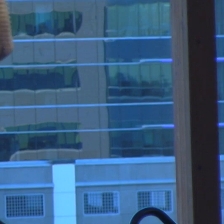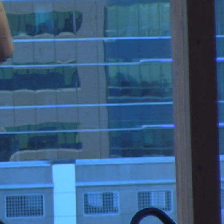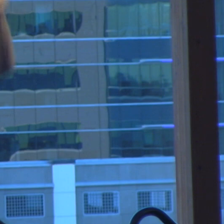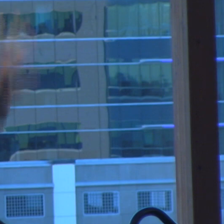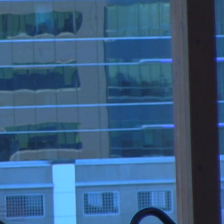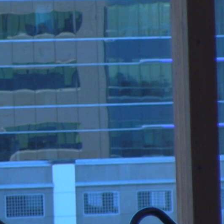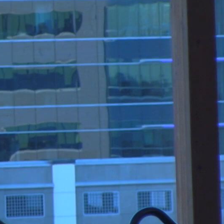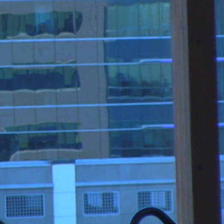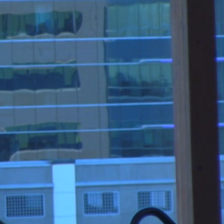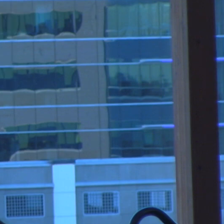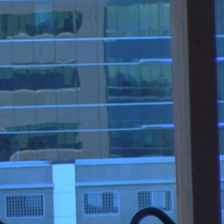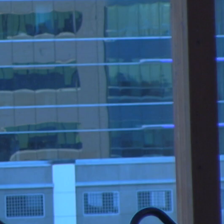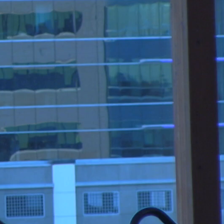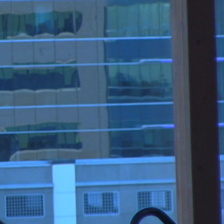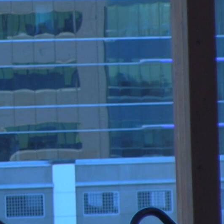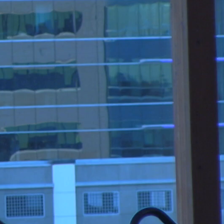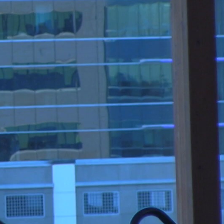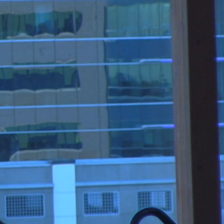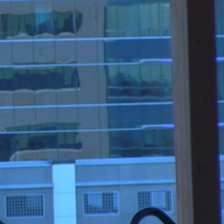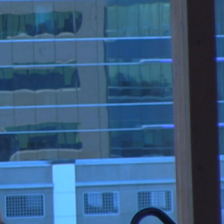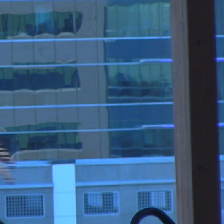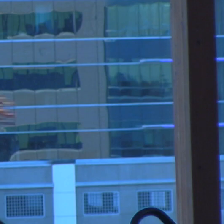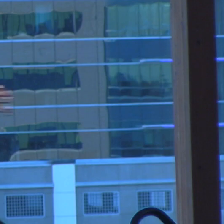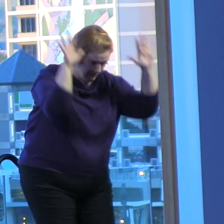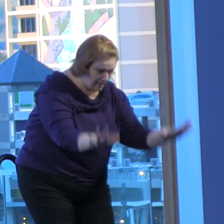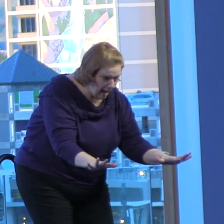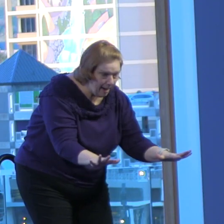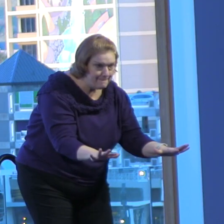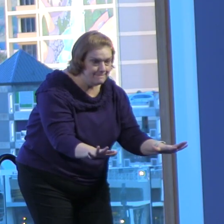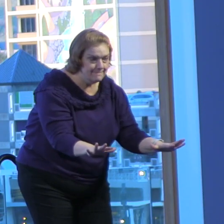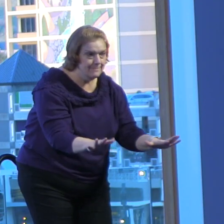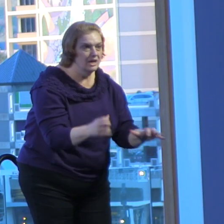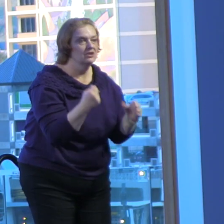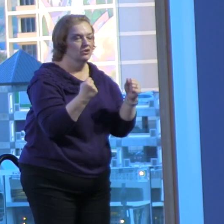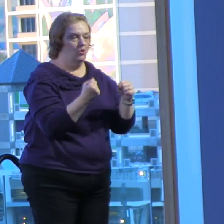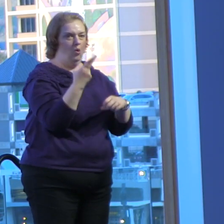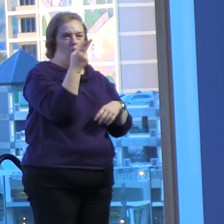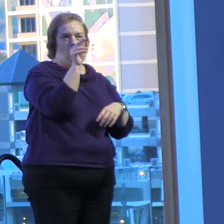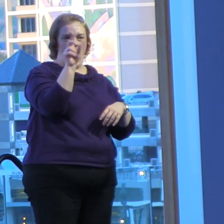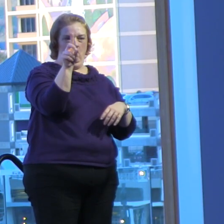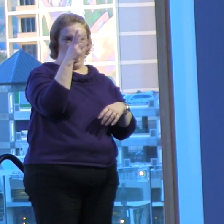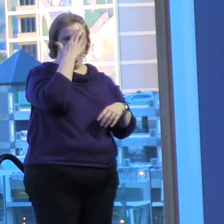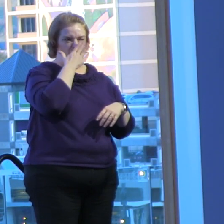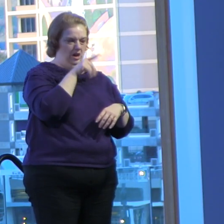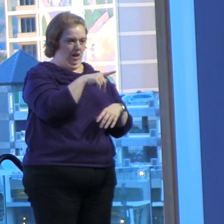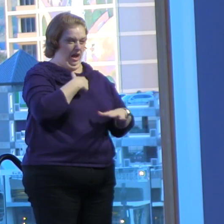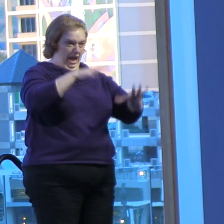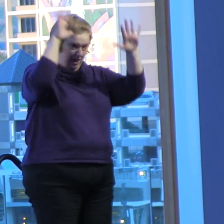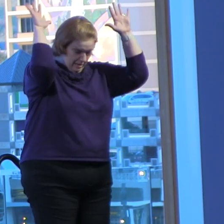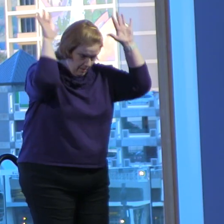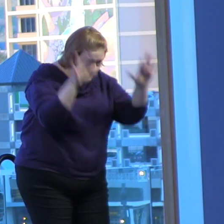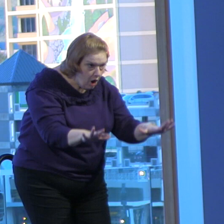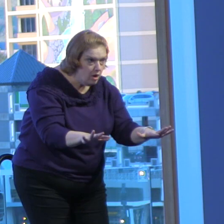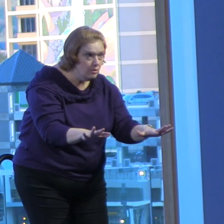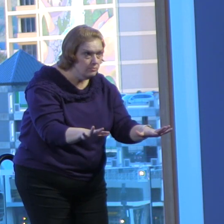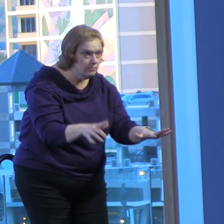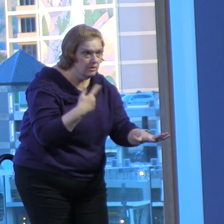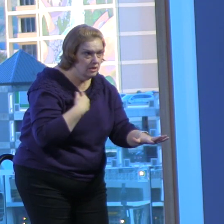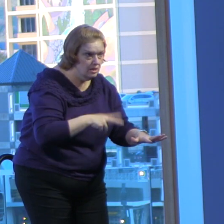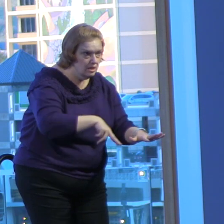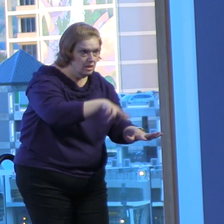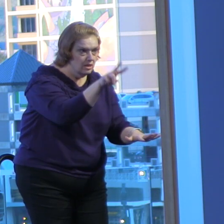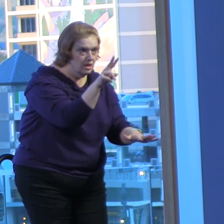reach the car, I slam my hands down onto the front cover of the car. And I see the window